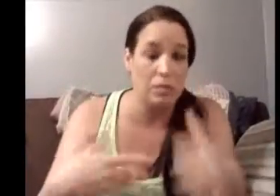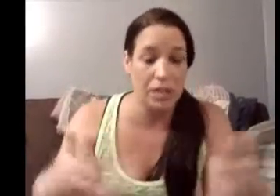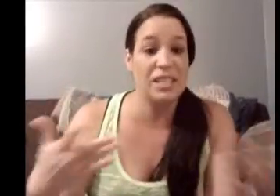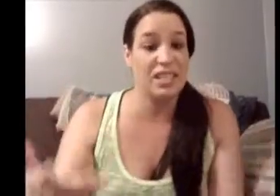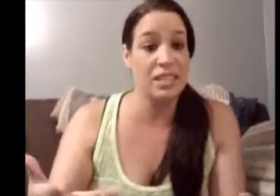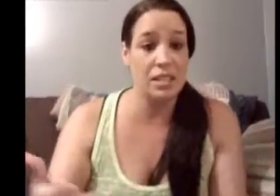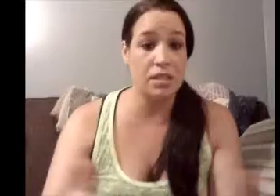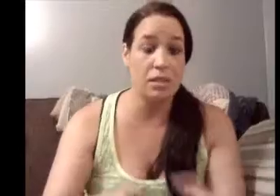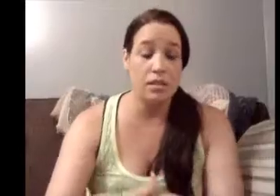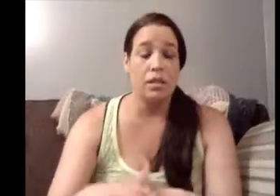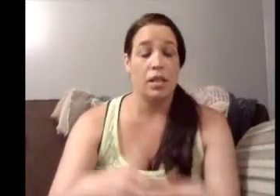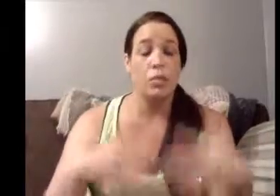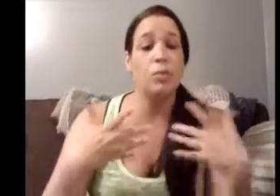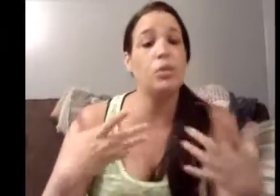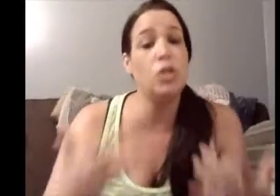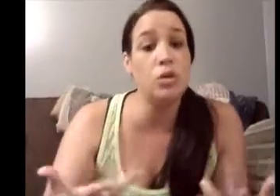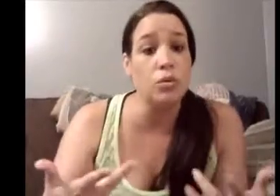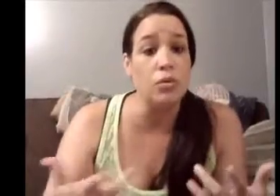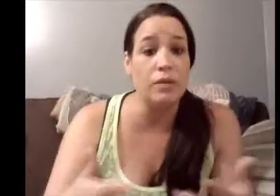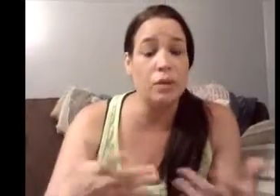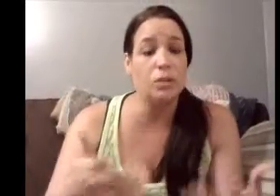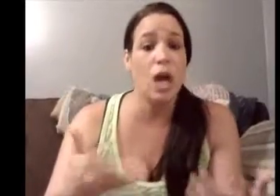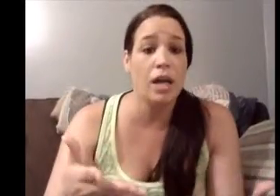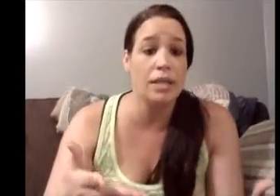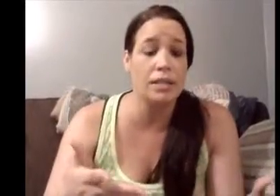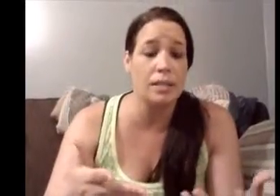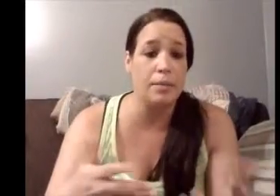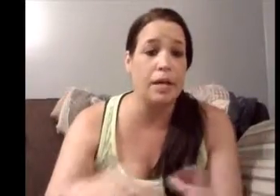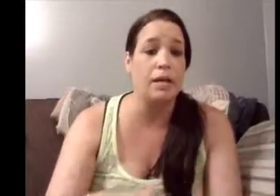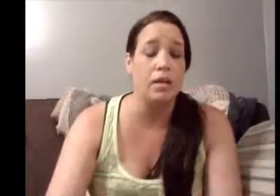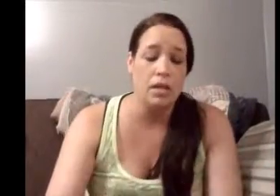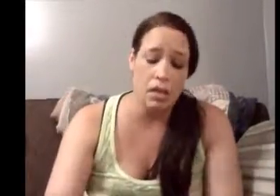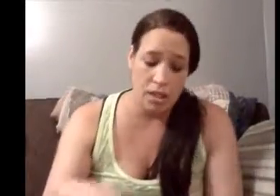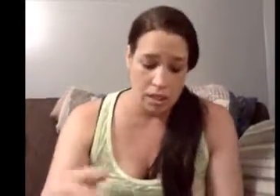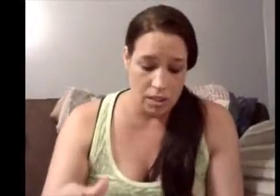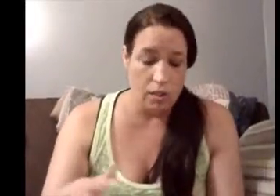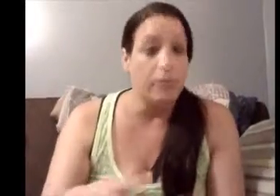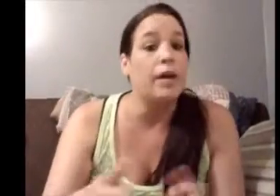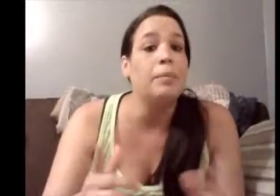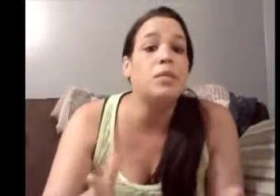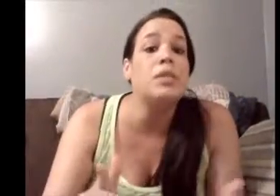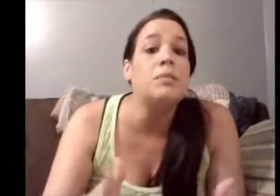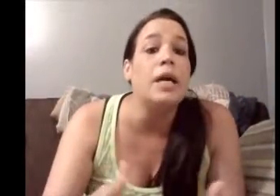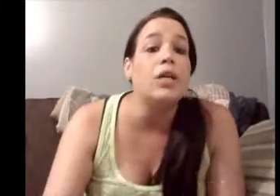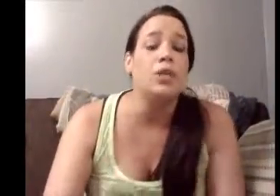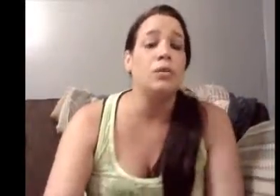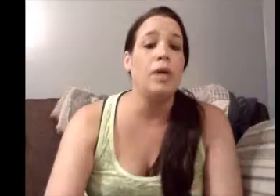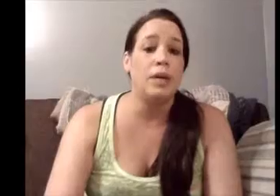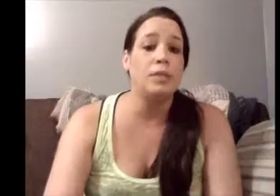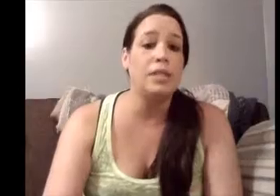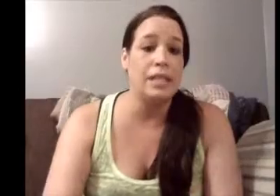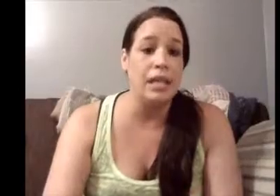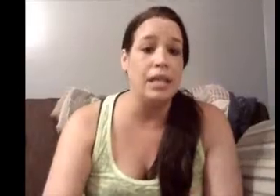a sentence, like we would do if we were talking to somebody. So if I just met you, I would say,